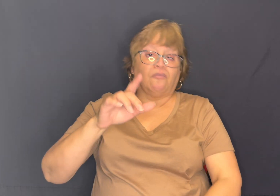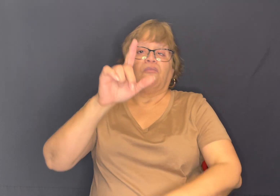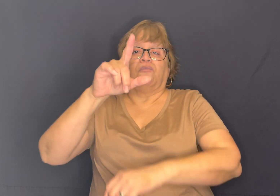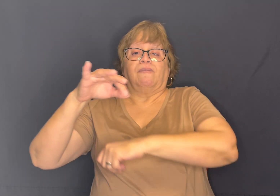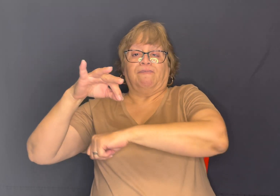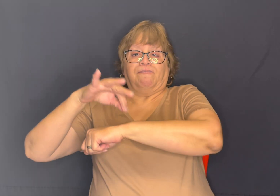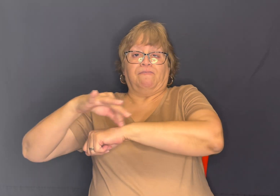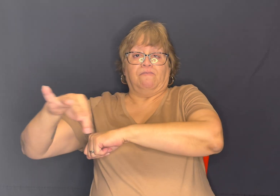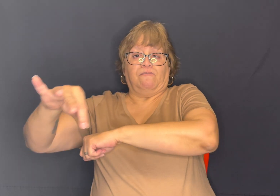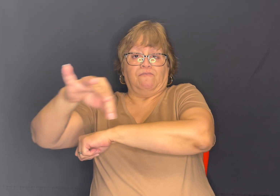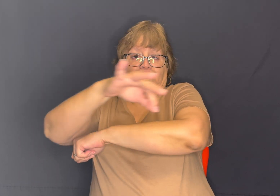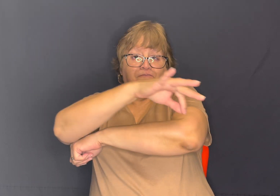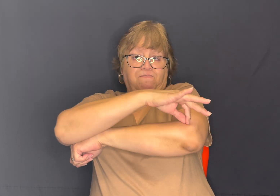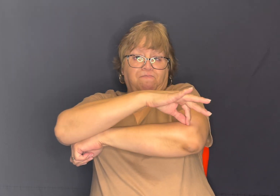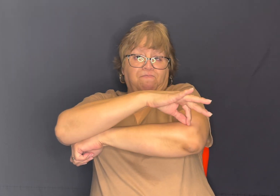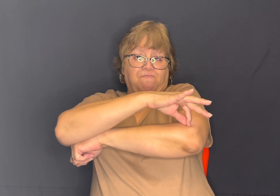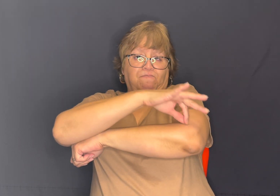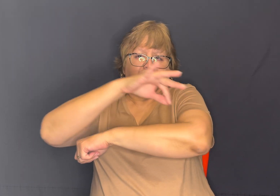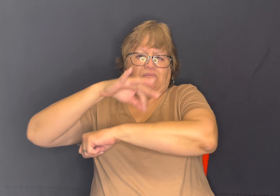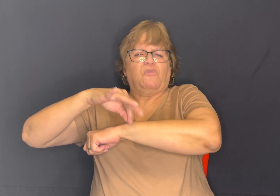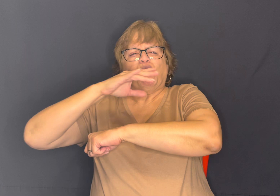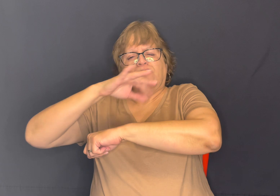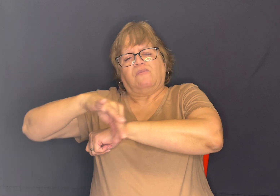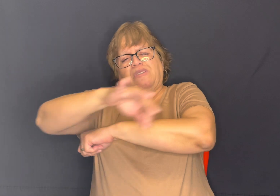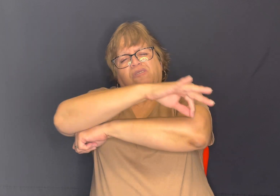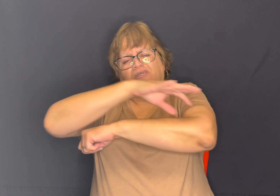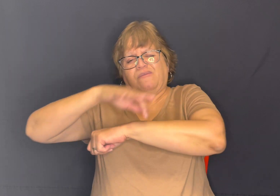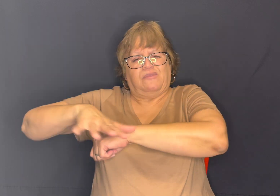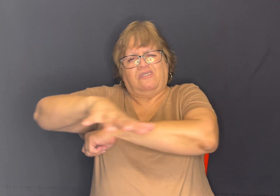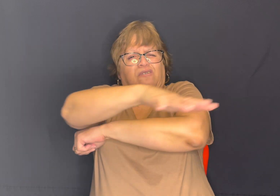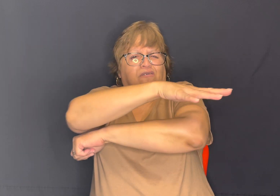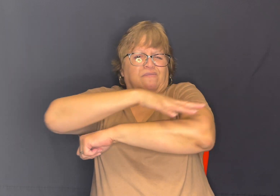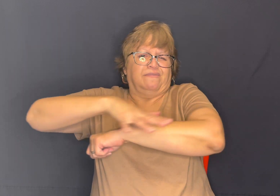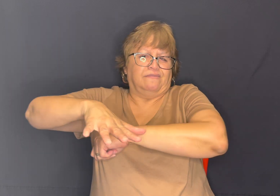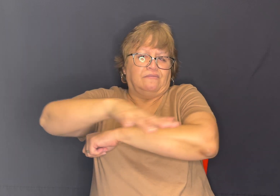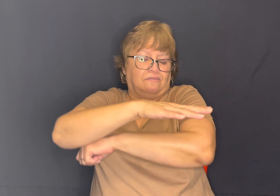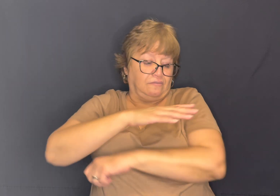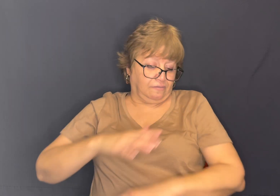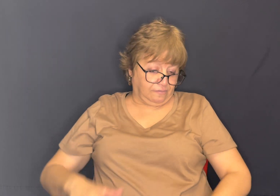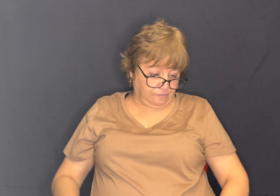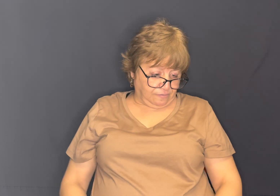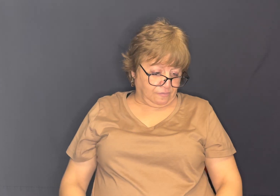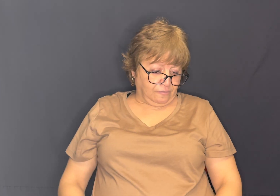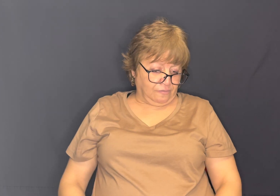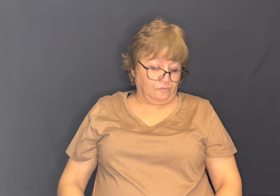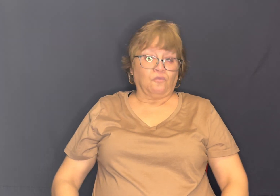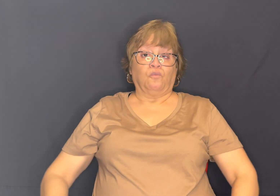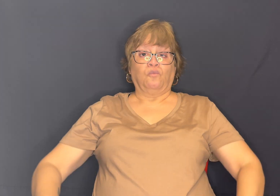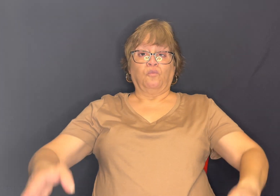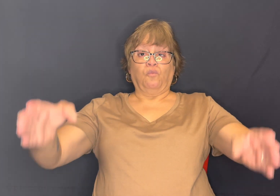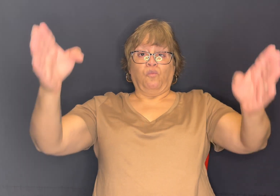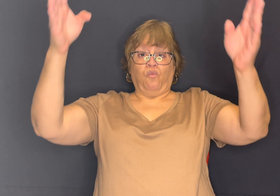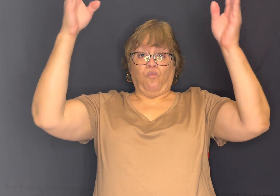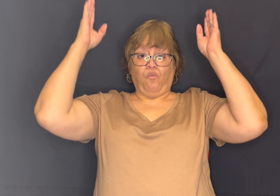Like a gymnasium. Field. You can sign it with the F or you can sign it with the open hand. Field.